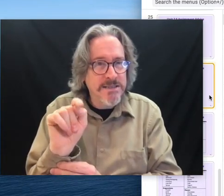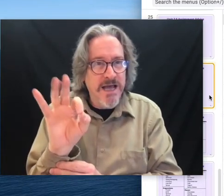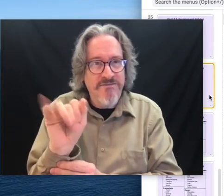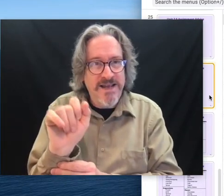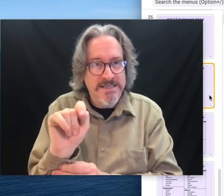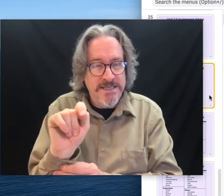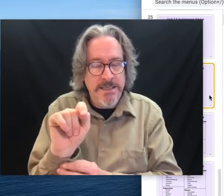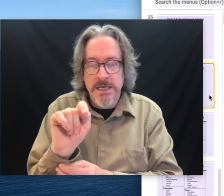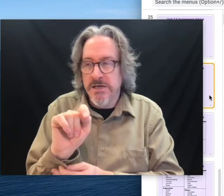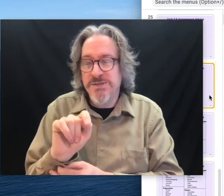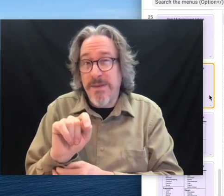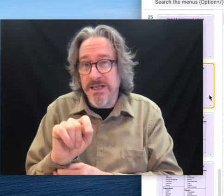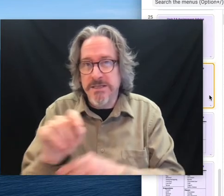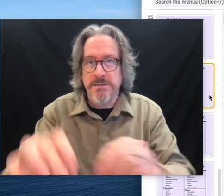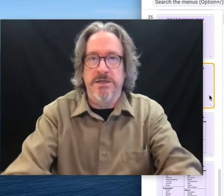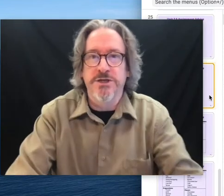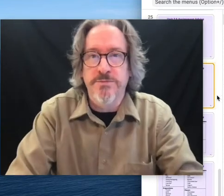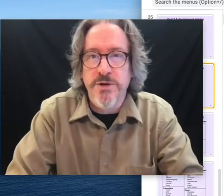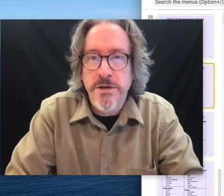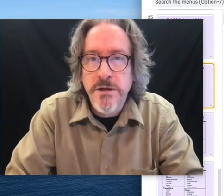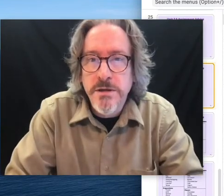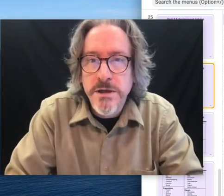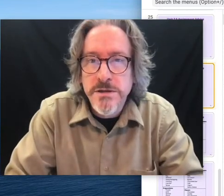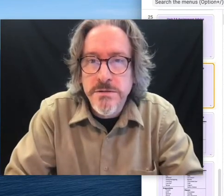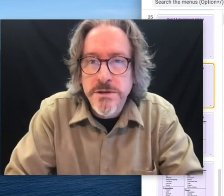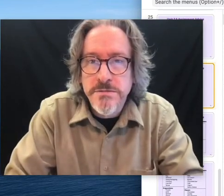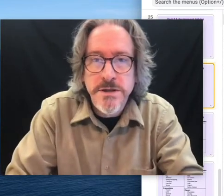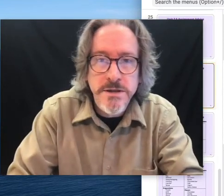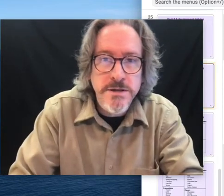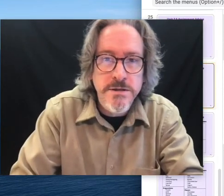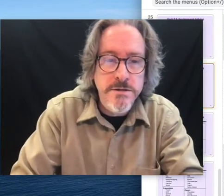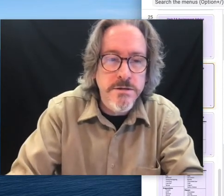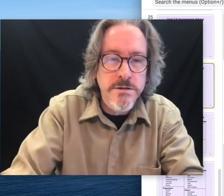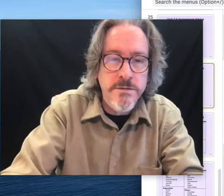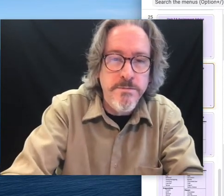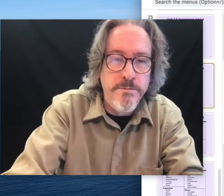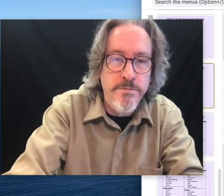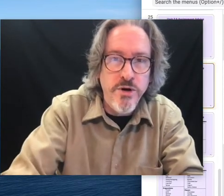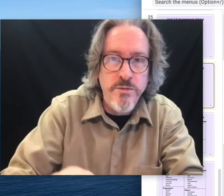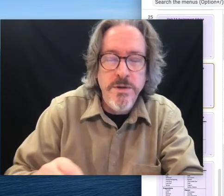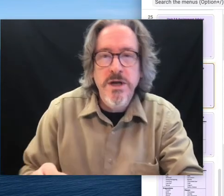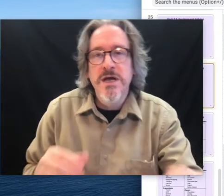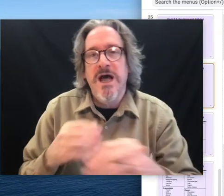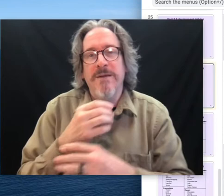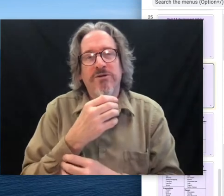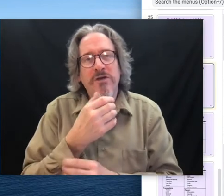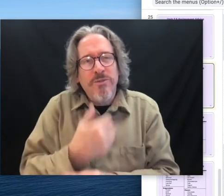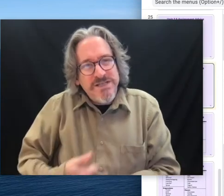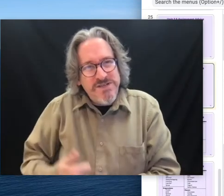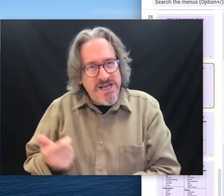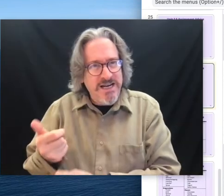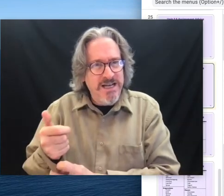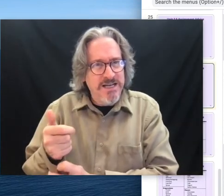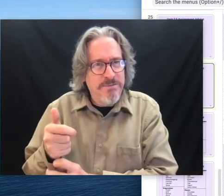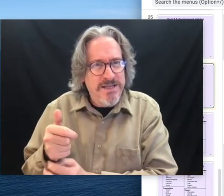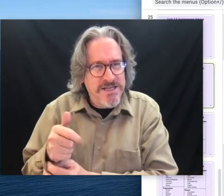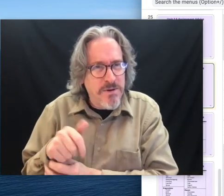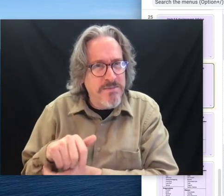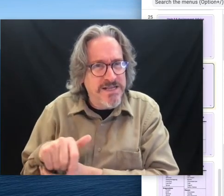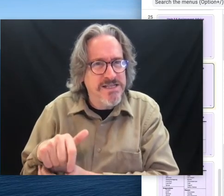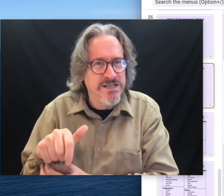Fat, F-A-T, spell it. I should put a little asterisk right there. Boom. There are other ways of signing it,